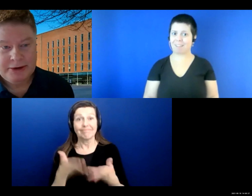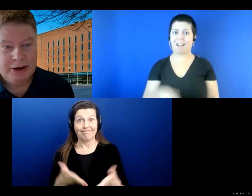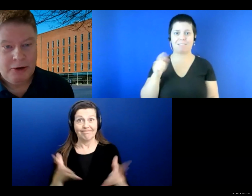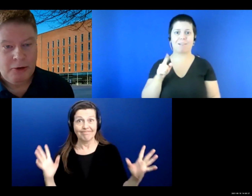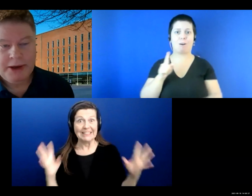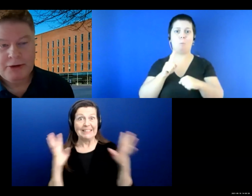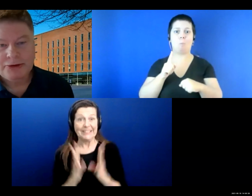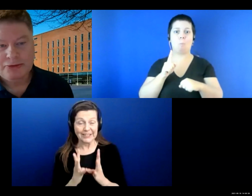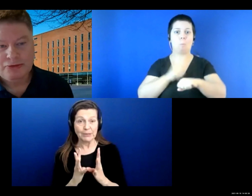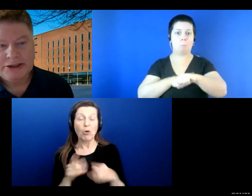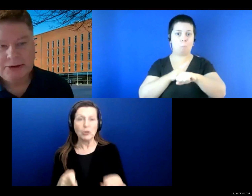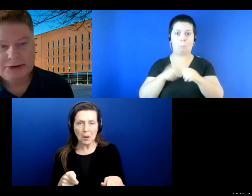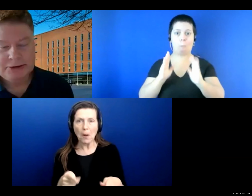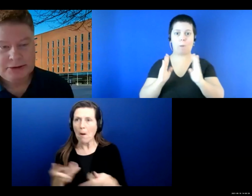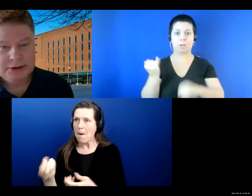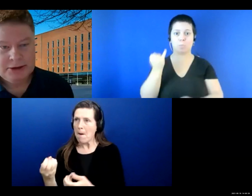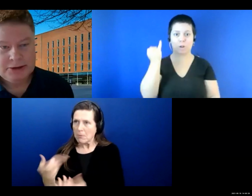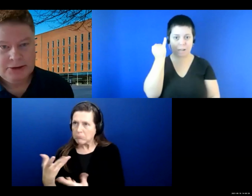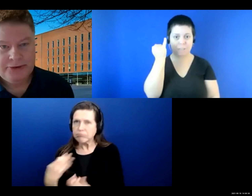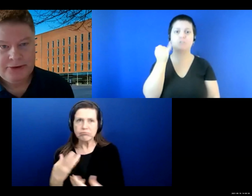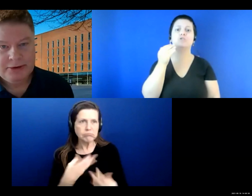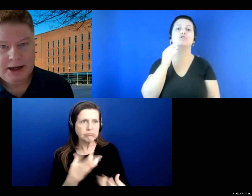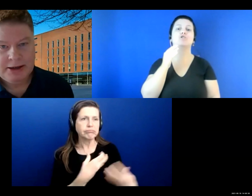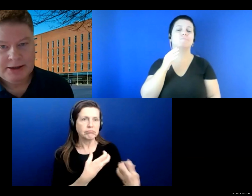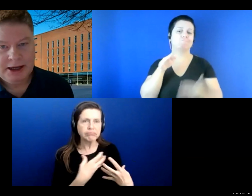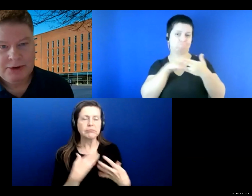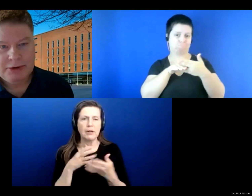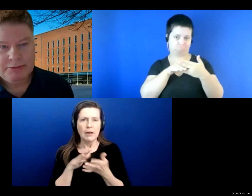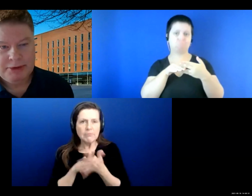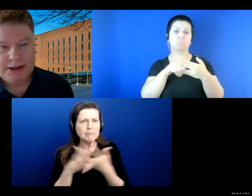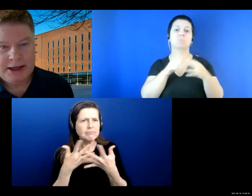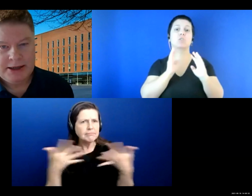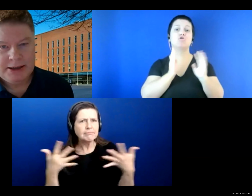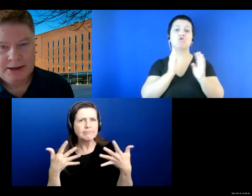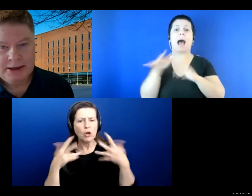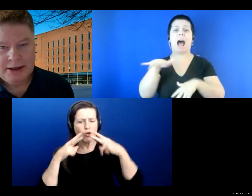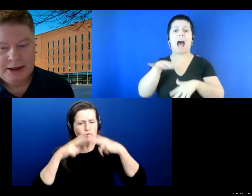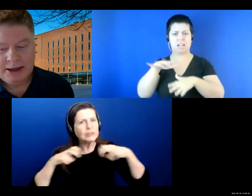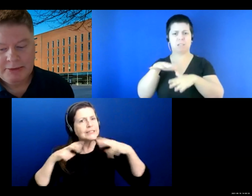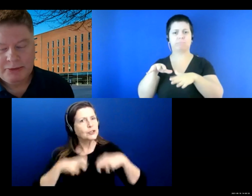heard all about research so far, and now we will bring in